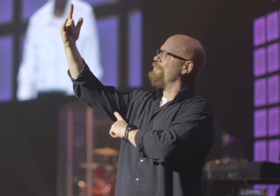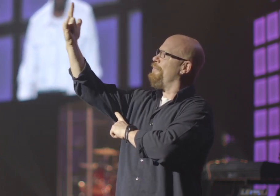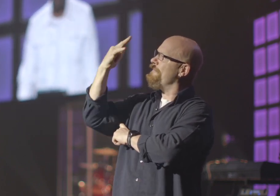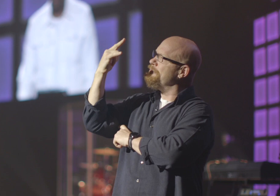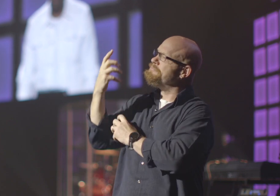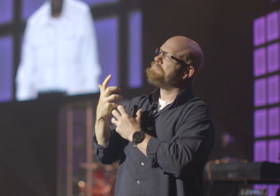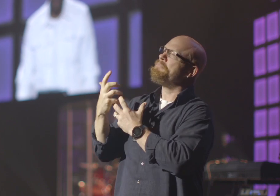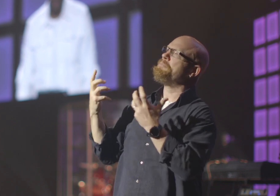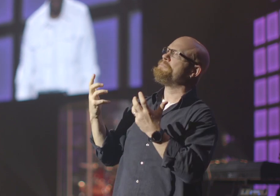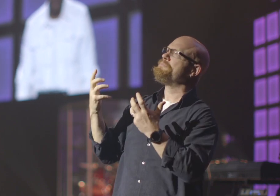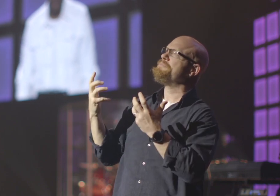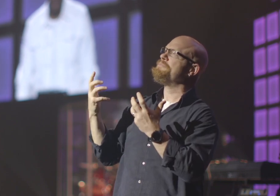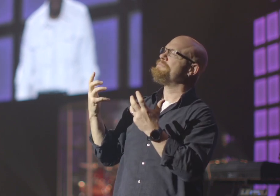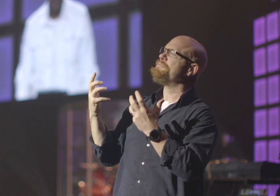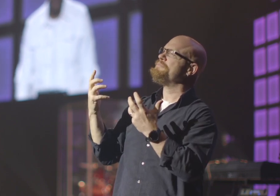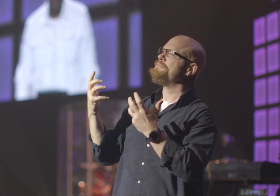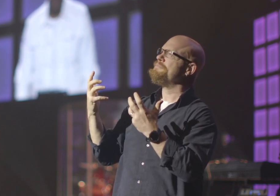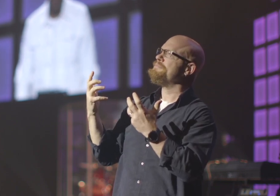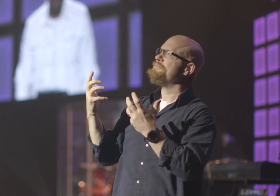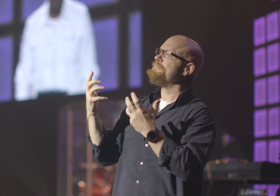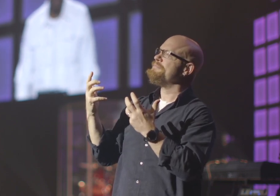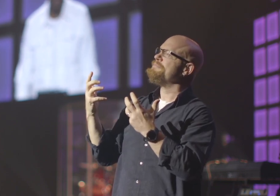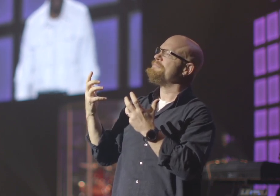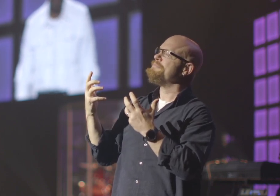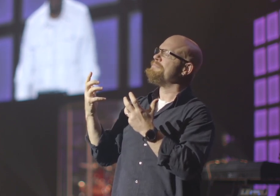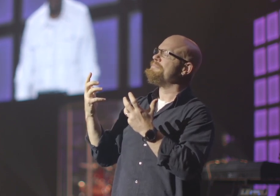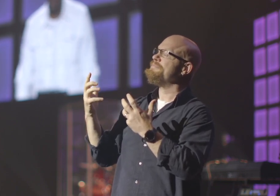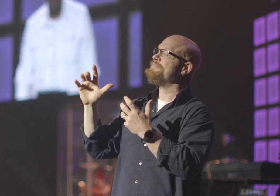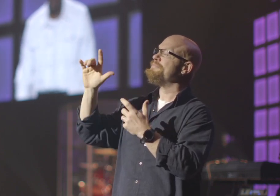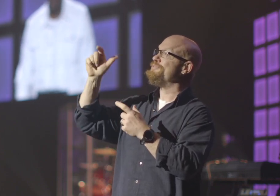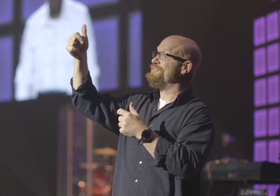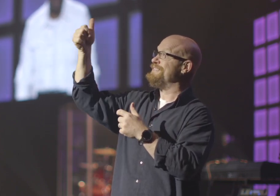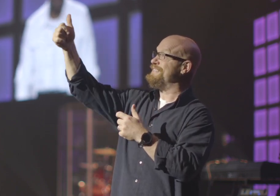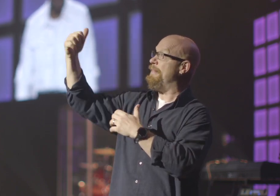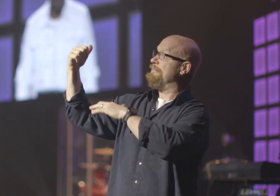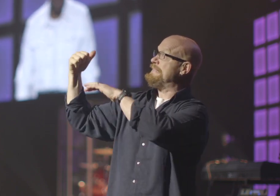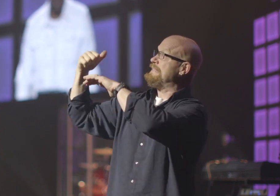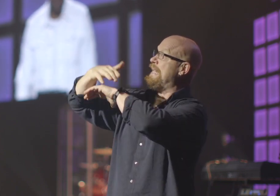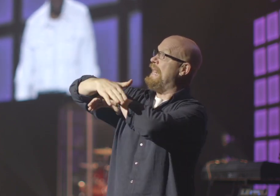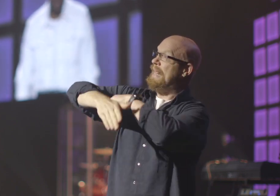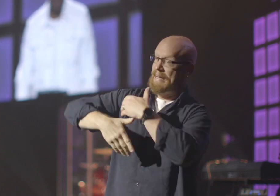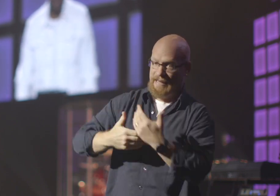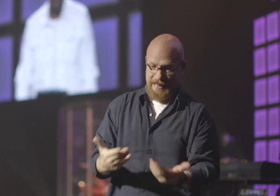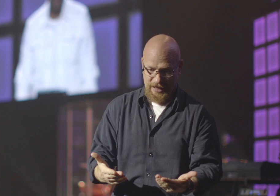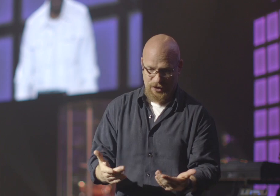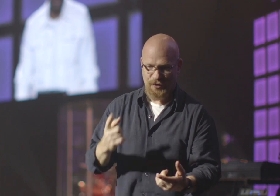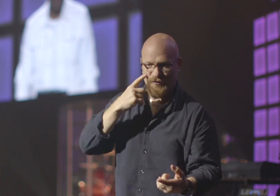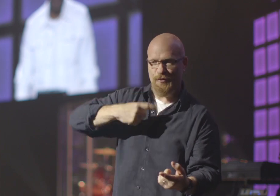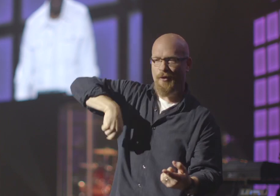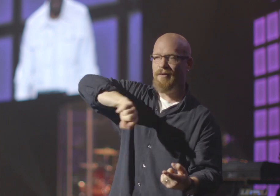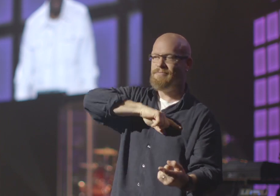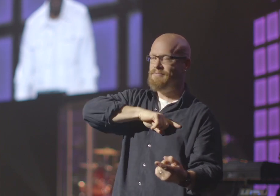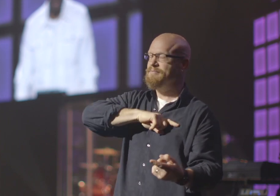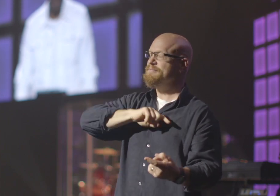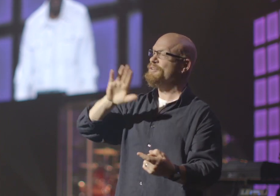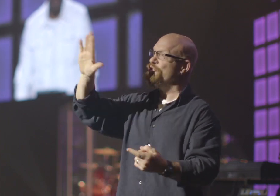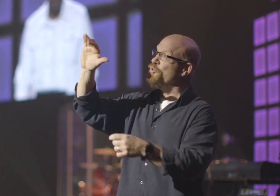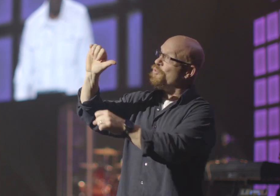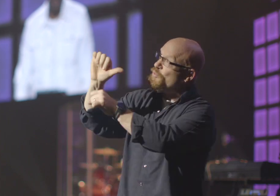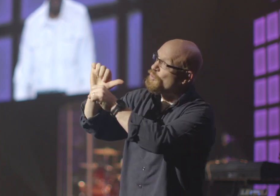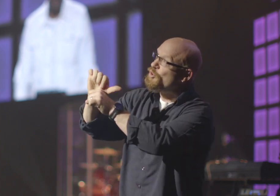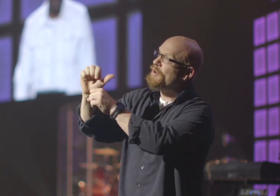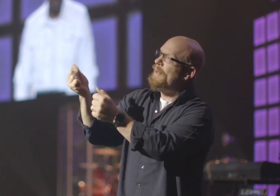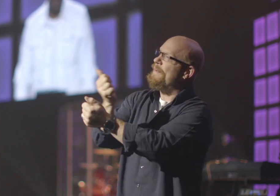so much that you would not trust us with anyone except yourself. So the finished work of our Lord and Savior, Jesus Christ, was so satisfying to